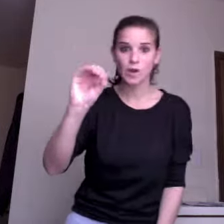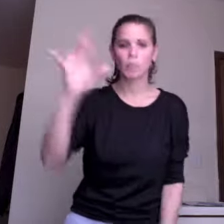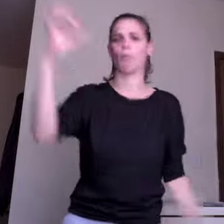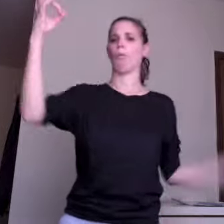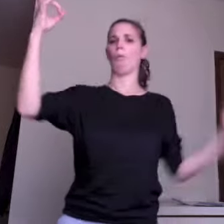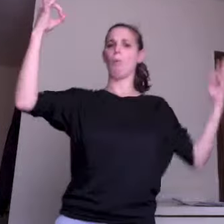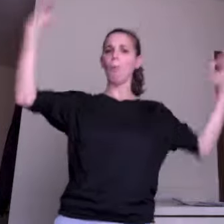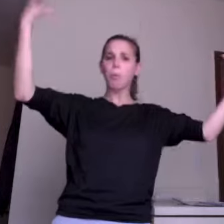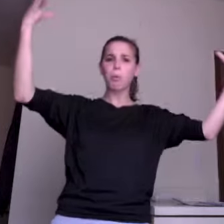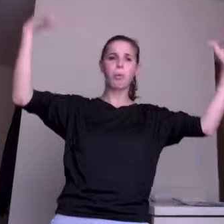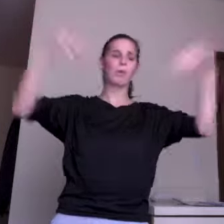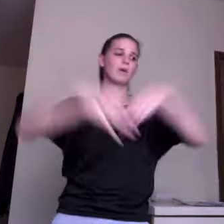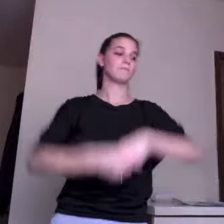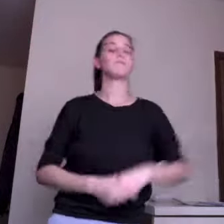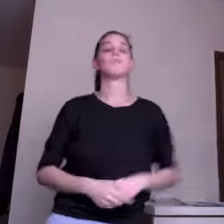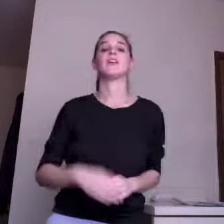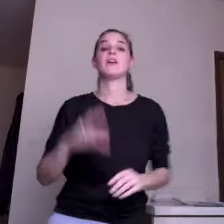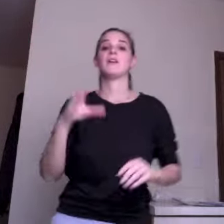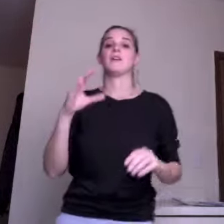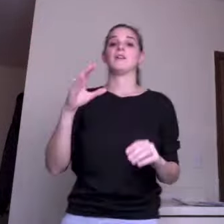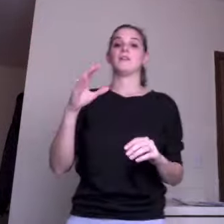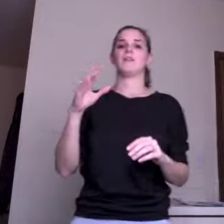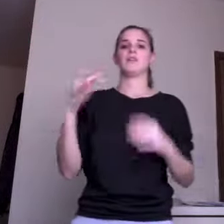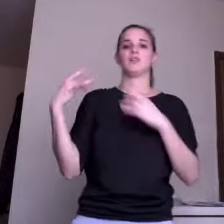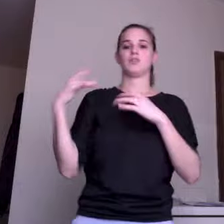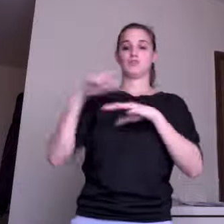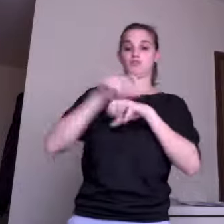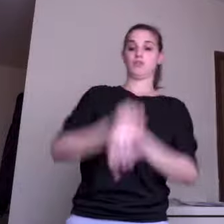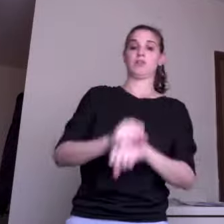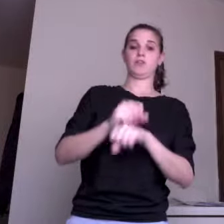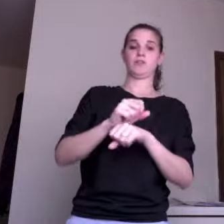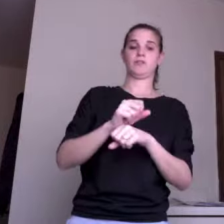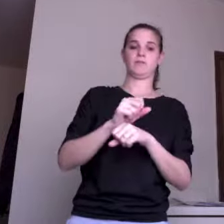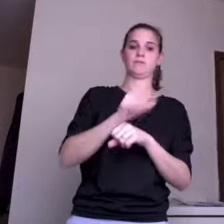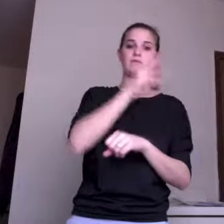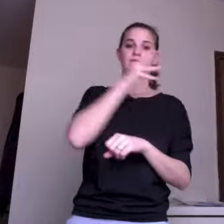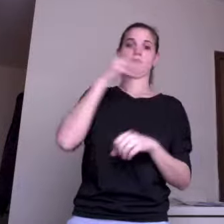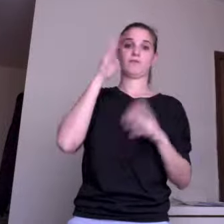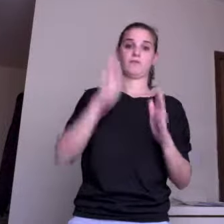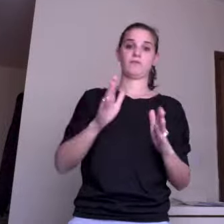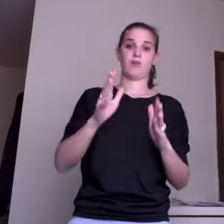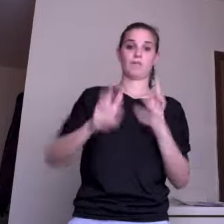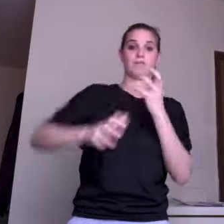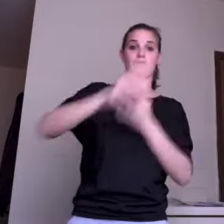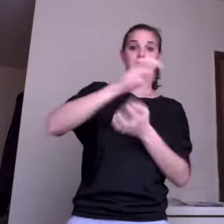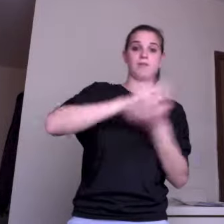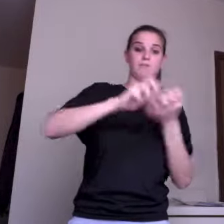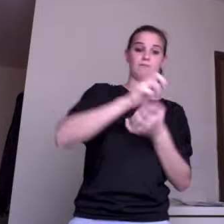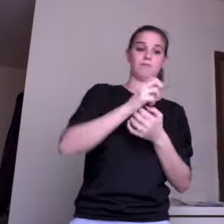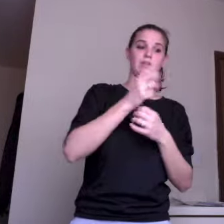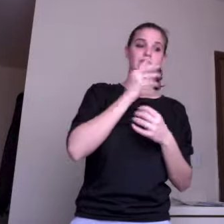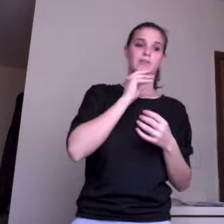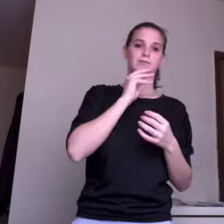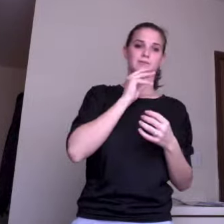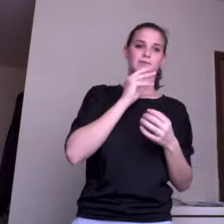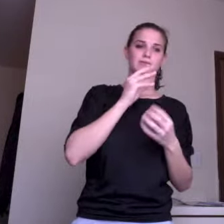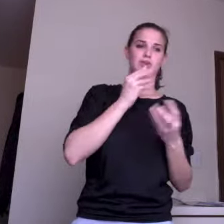Conventional farmers use chemical fertilizers made from fossil fuels that they mix with the dirt to make plants grow. They do this because they've stripped the soil from